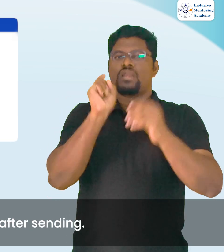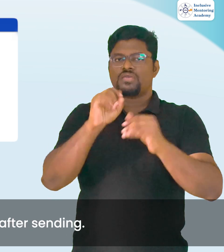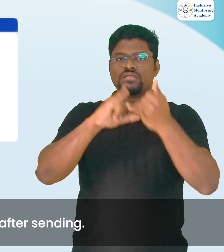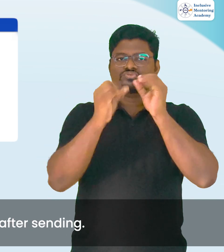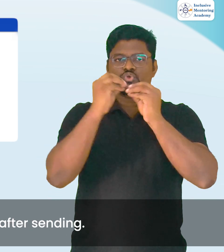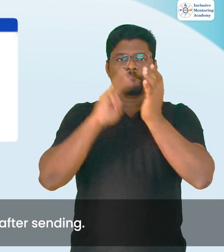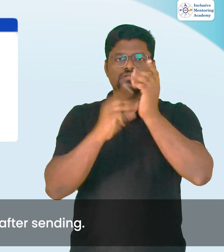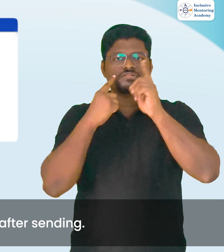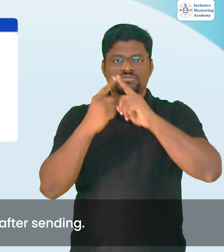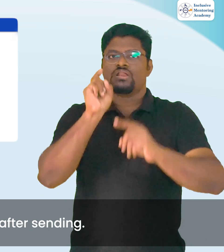Submit after sending.